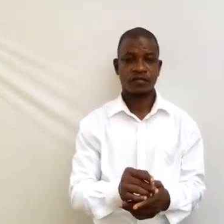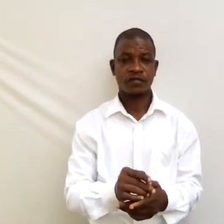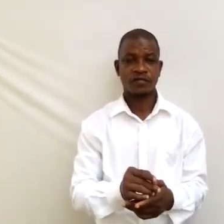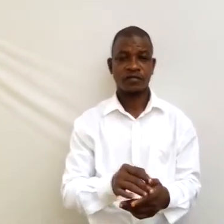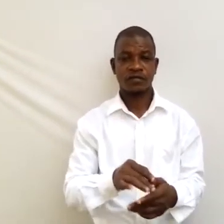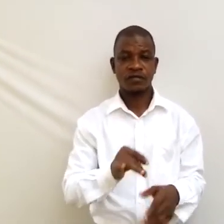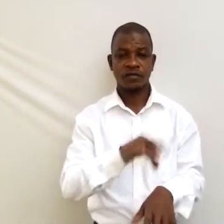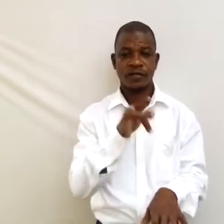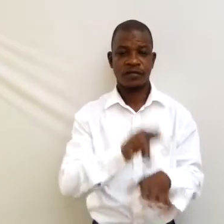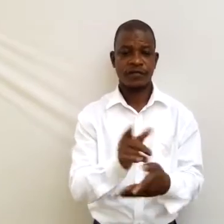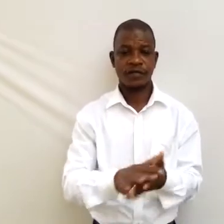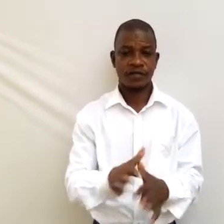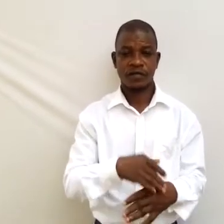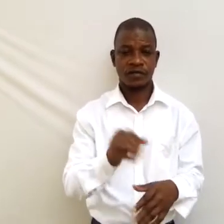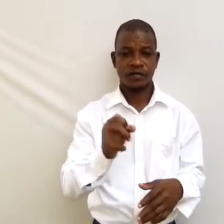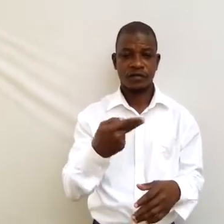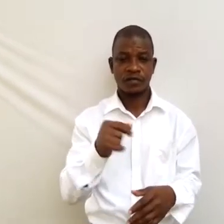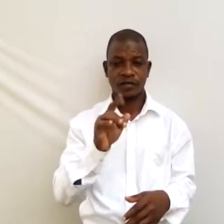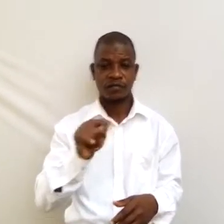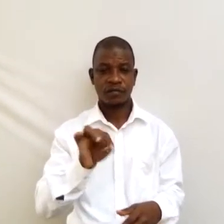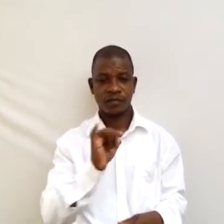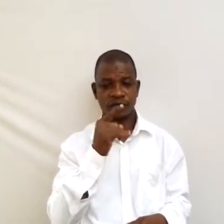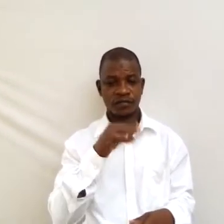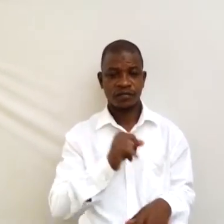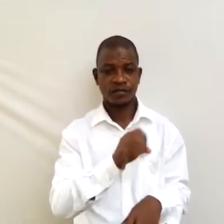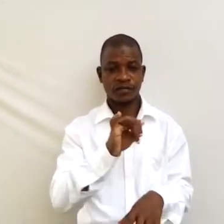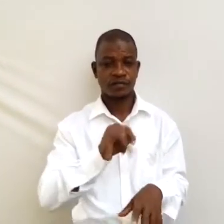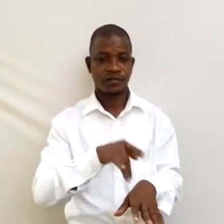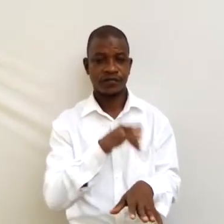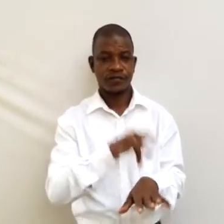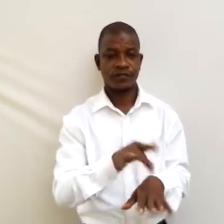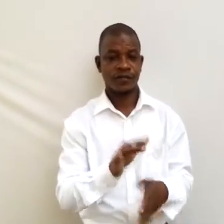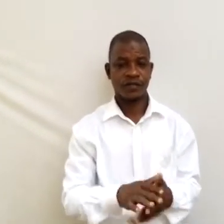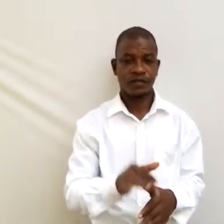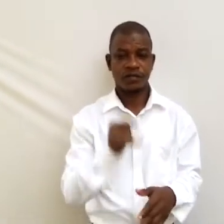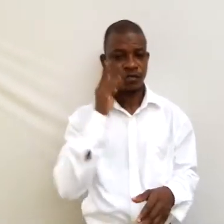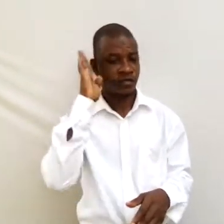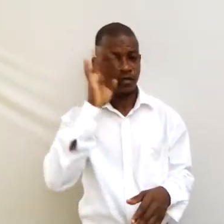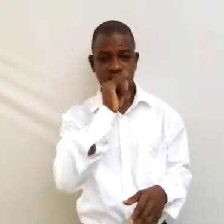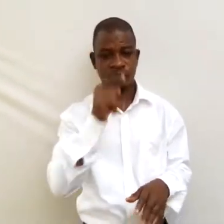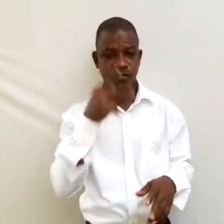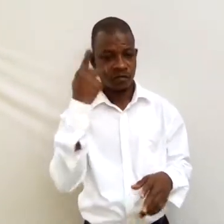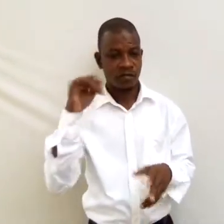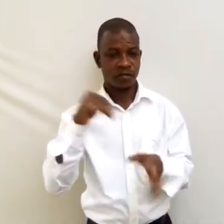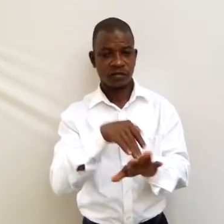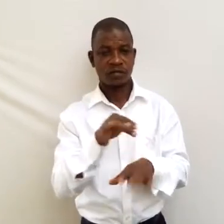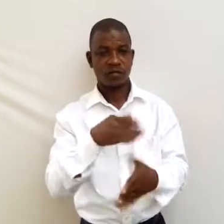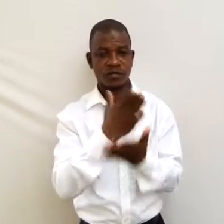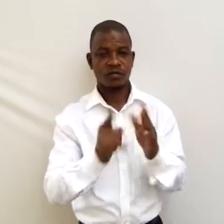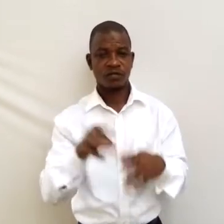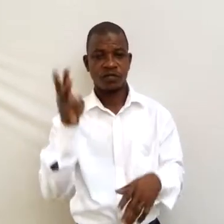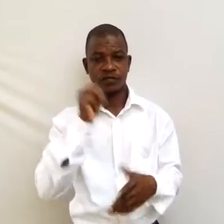infection, and hepatitis B infection. You shall be looking at some of them. HIV and